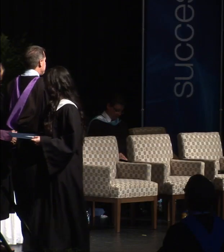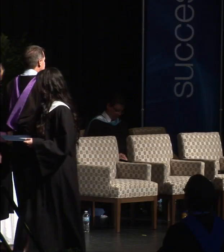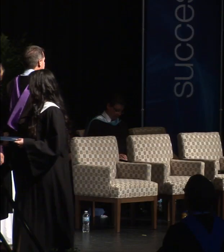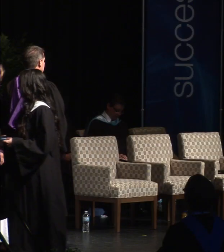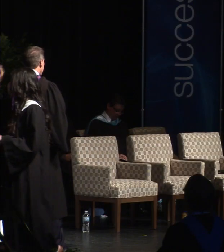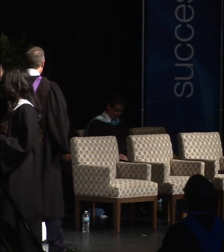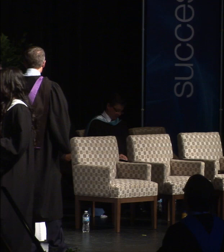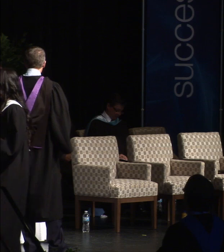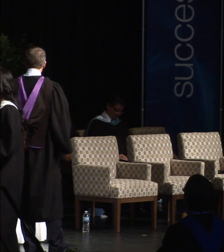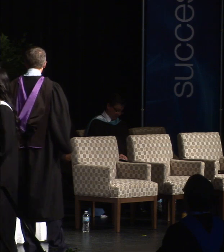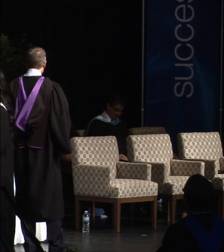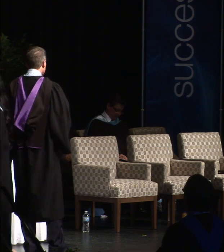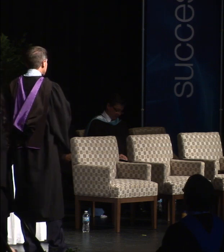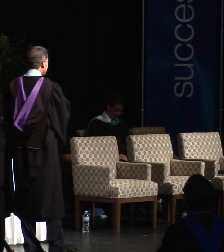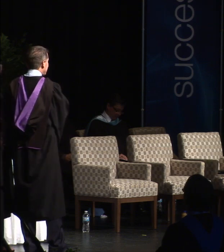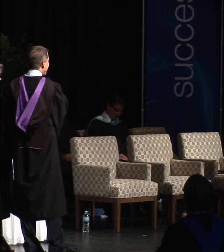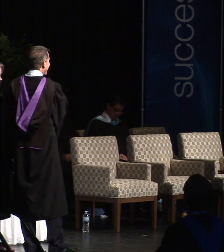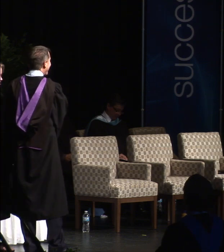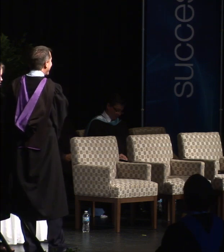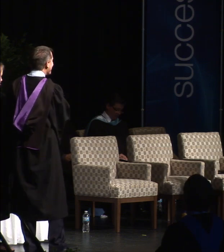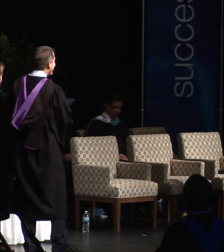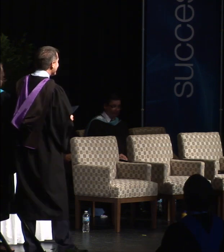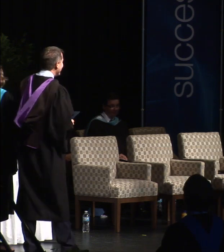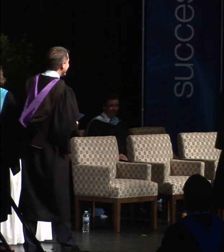Jocelyn Marie DeVoe.